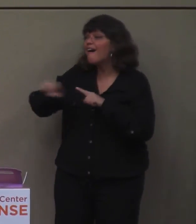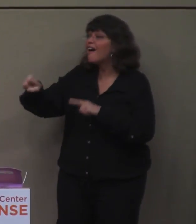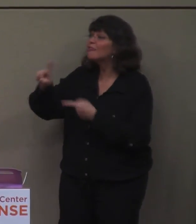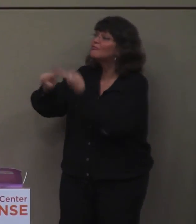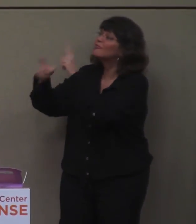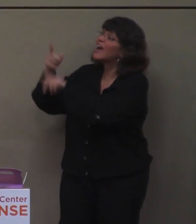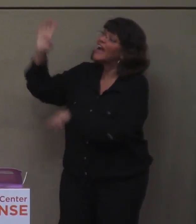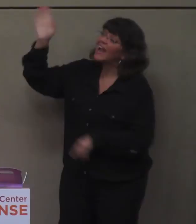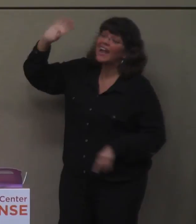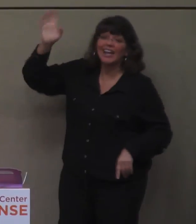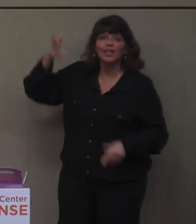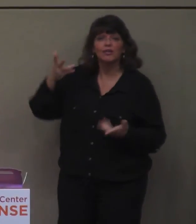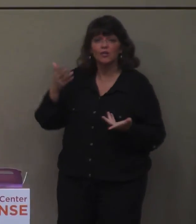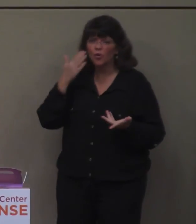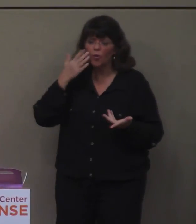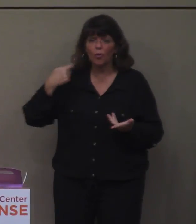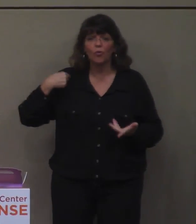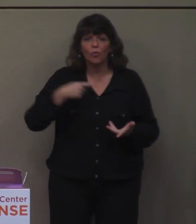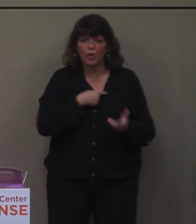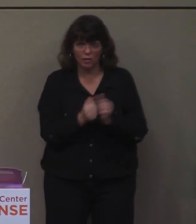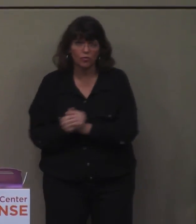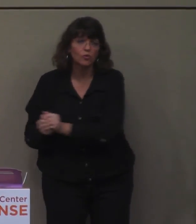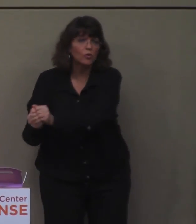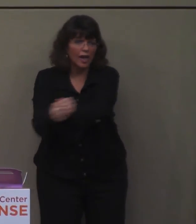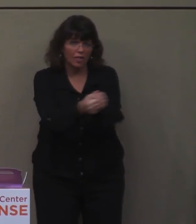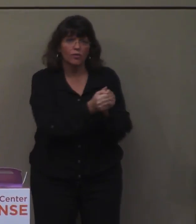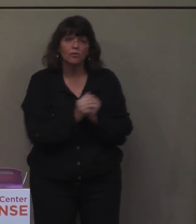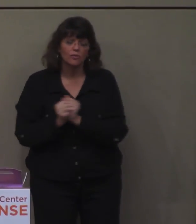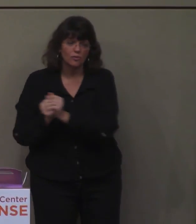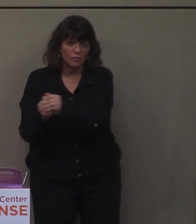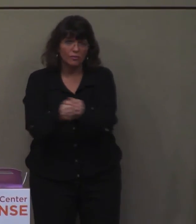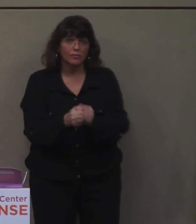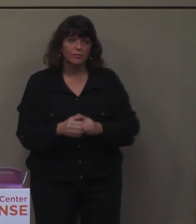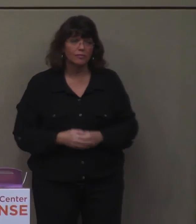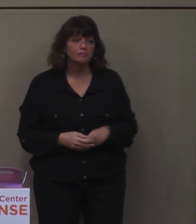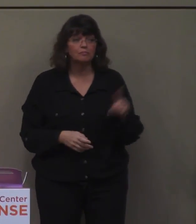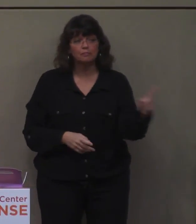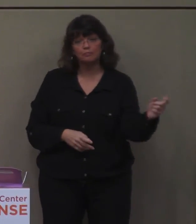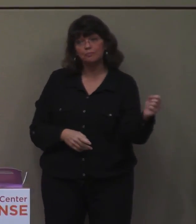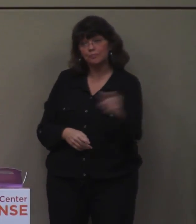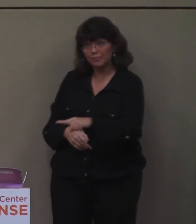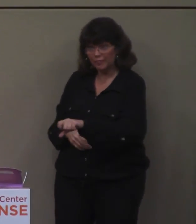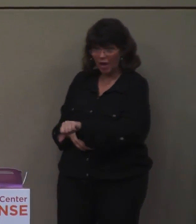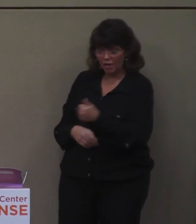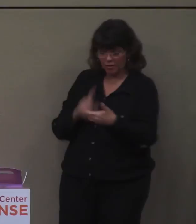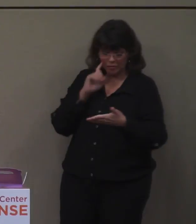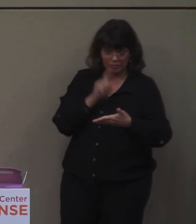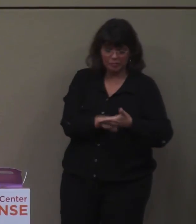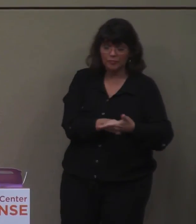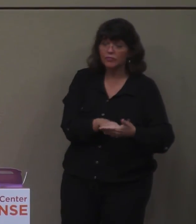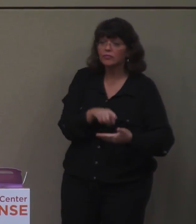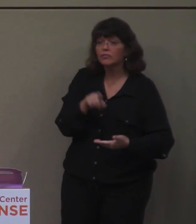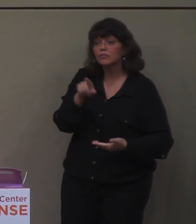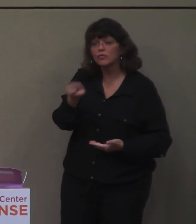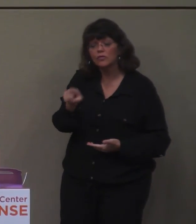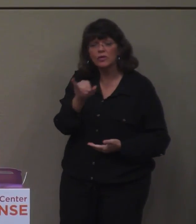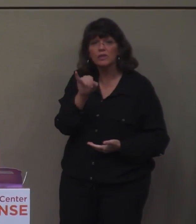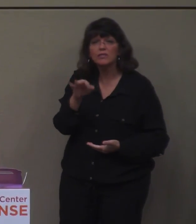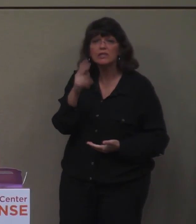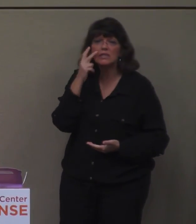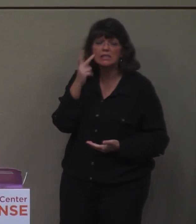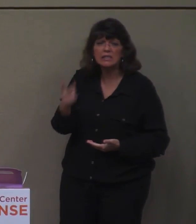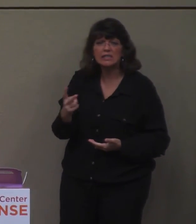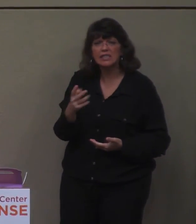together. We got another question right now. Are you seeing any sort, or has there been any sort of strain on any